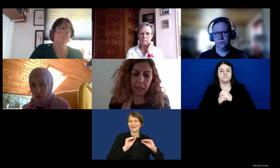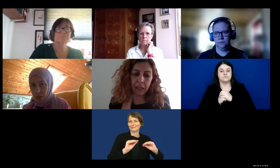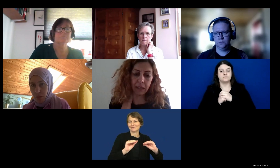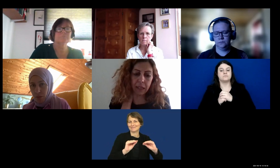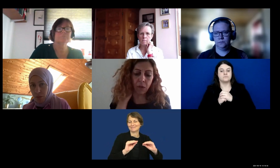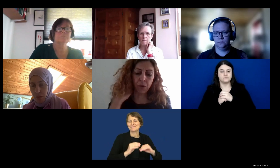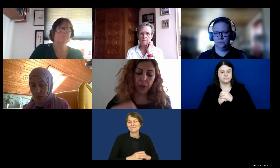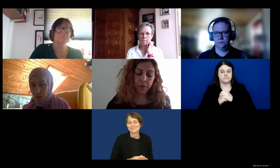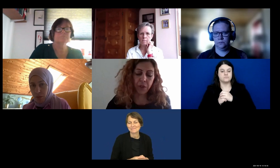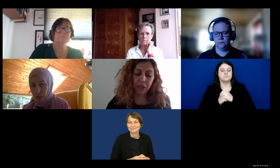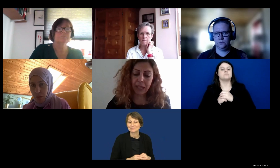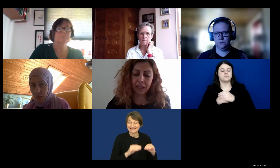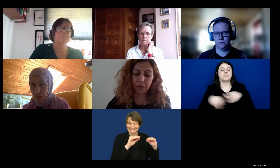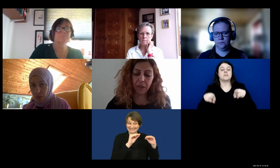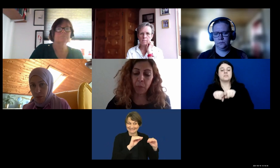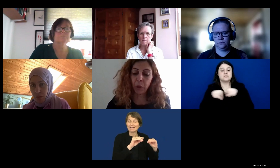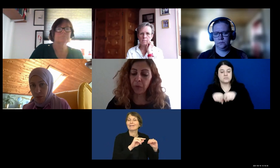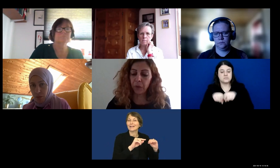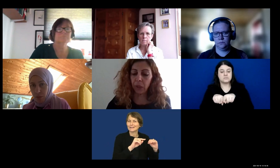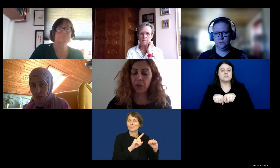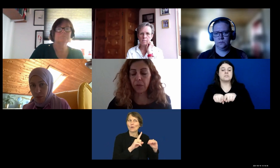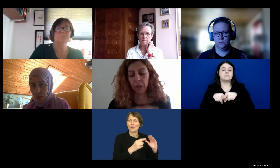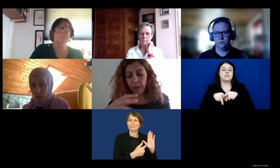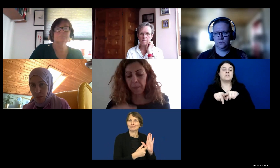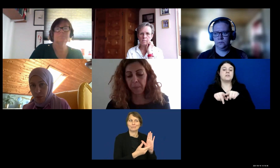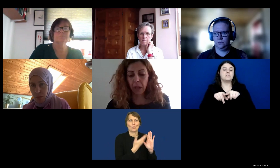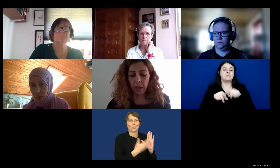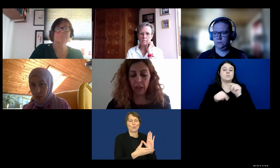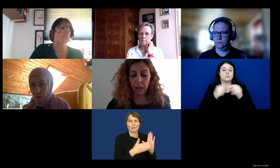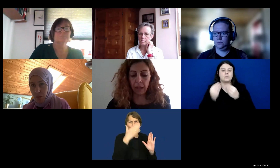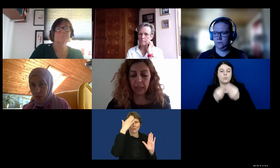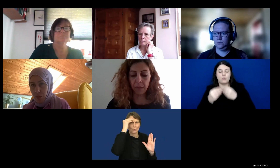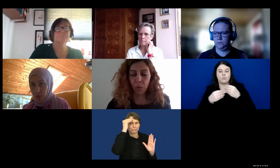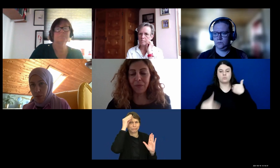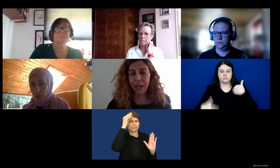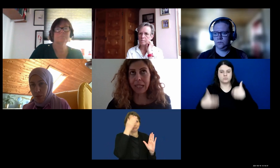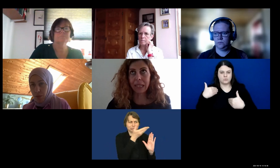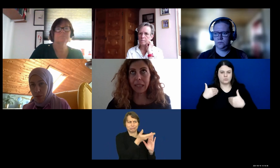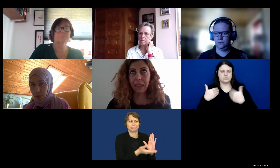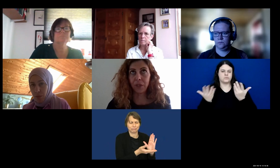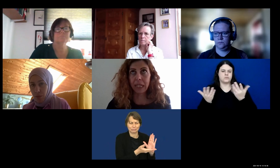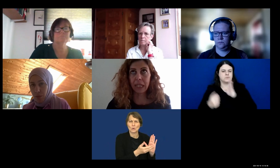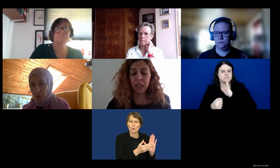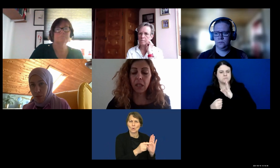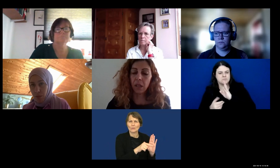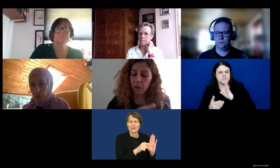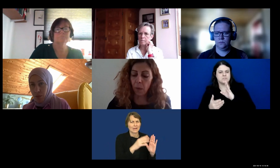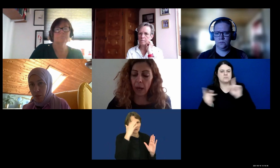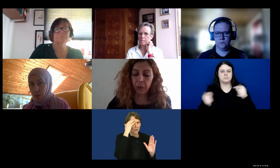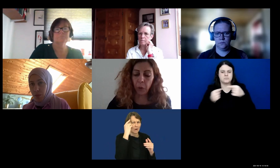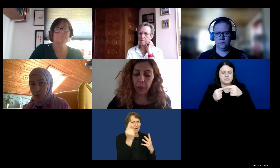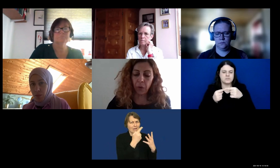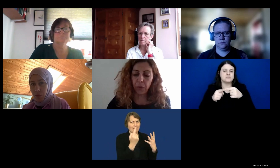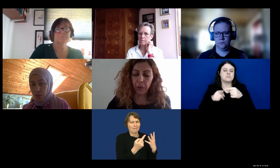And I think this also kind of generally stands out as a body of knowledge that is more advanced in addressing the